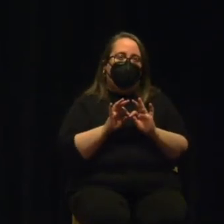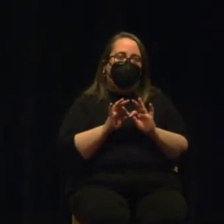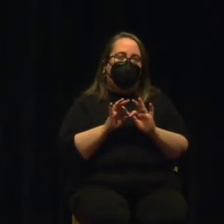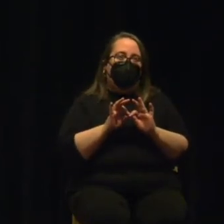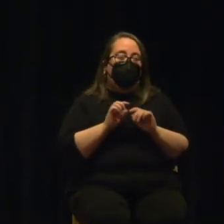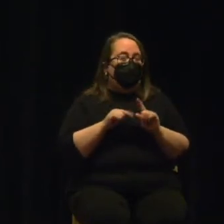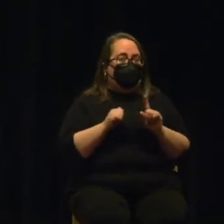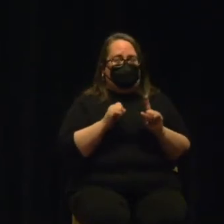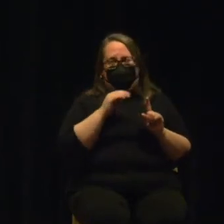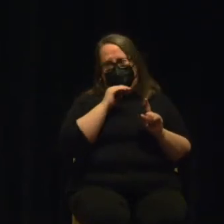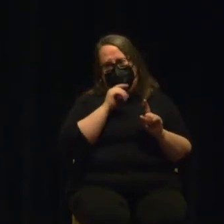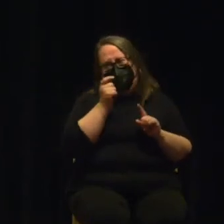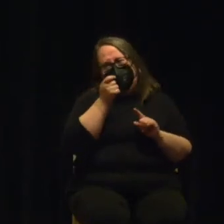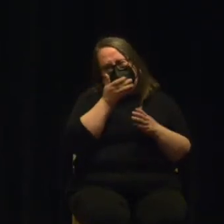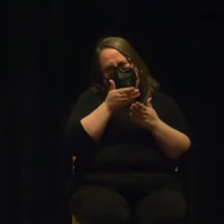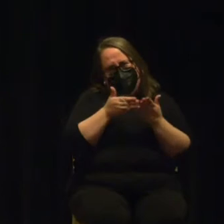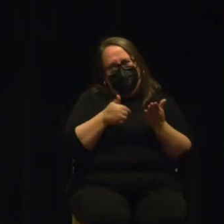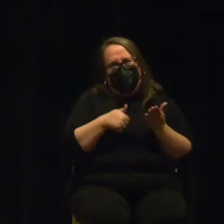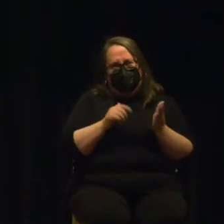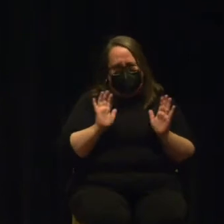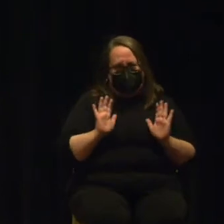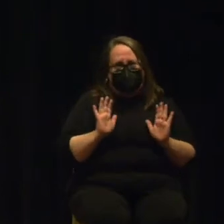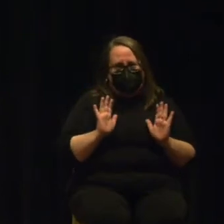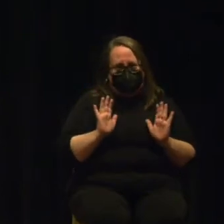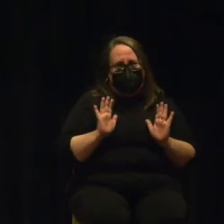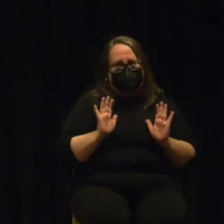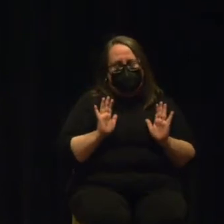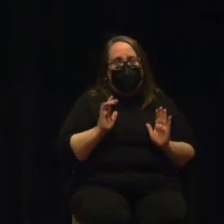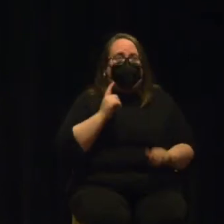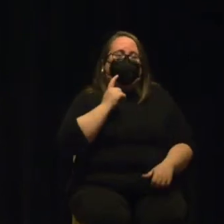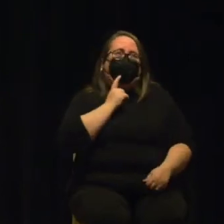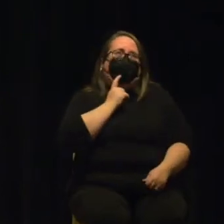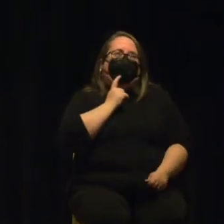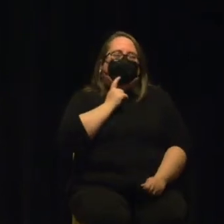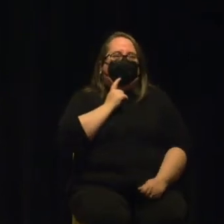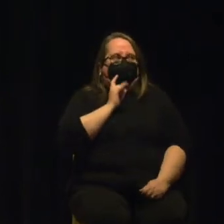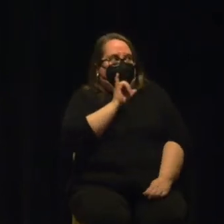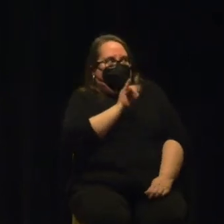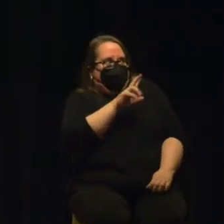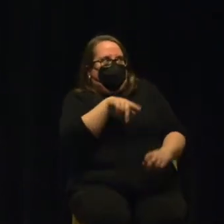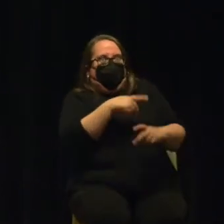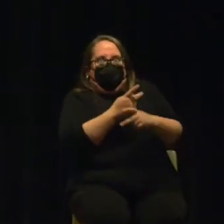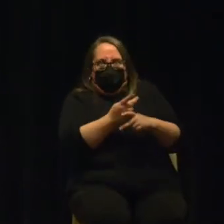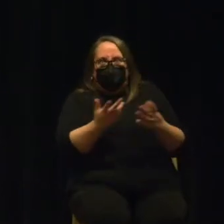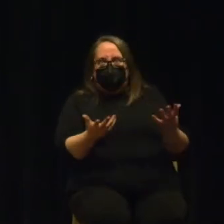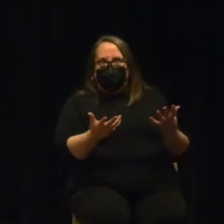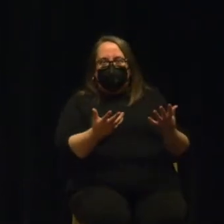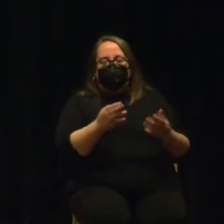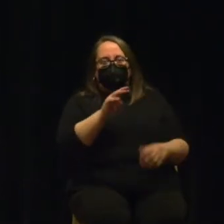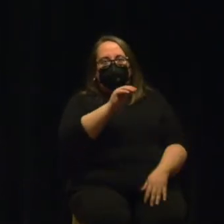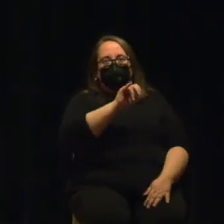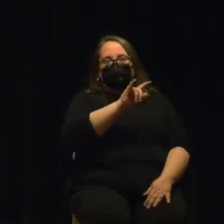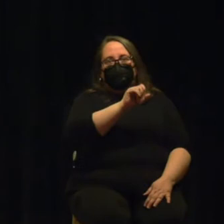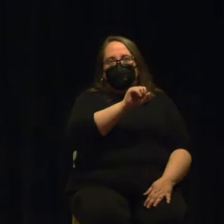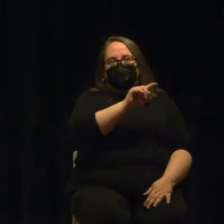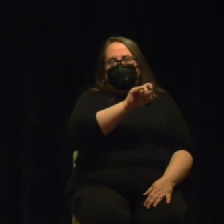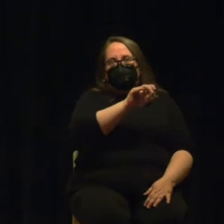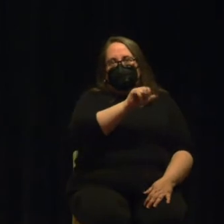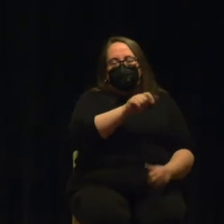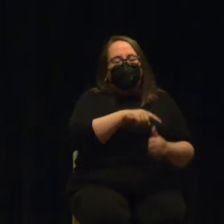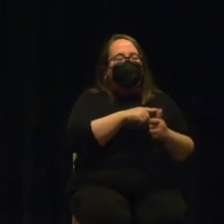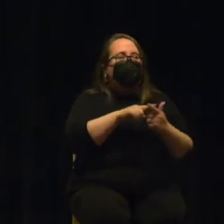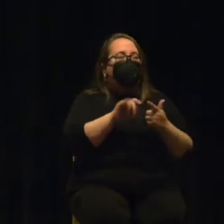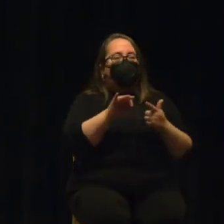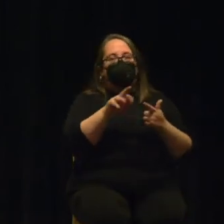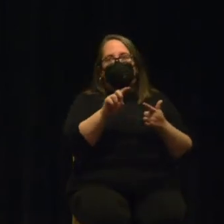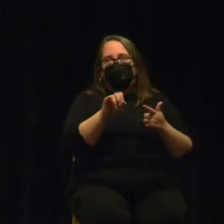lie to you all. There is a little part of me that misses these kinds of celebrities, like the Miles Davises, yeah. the Muhammad